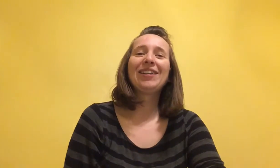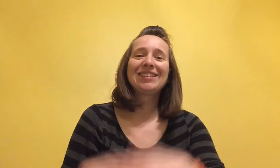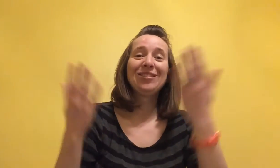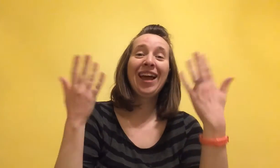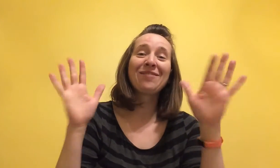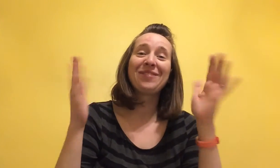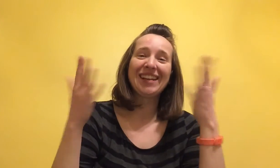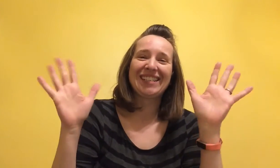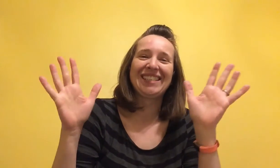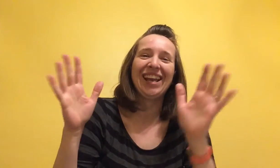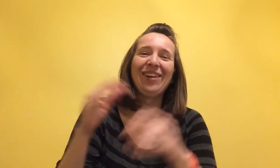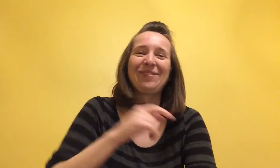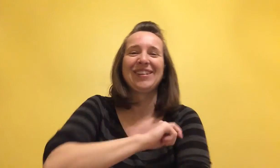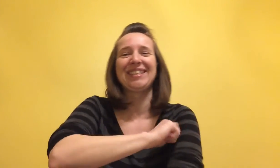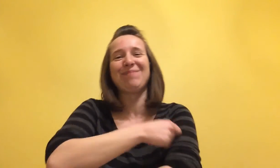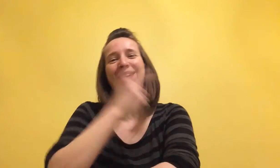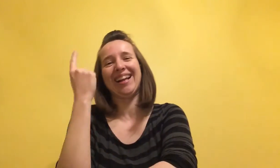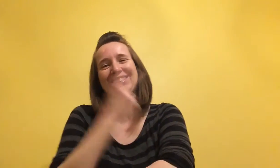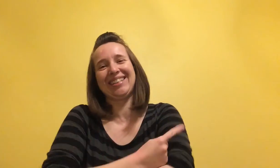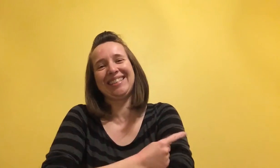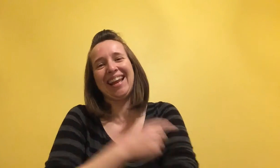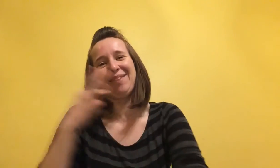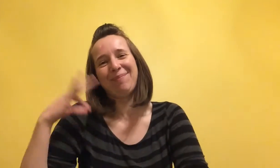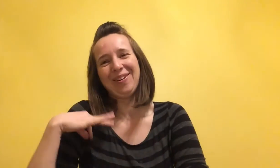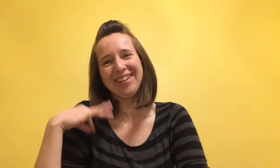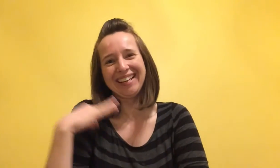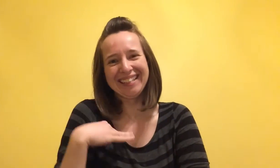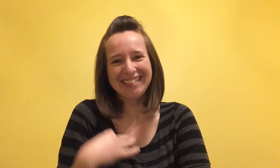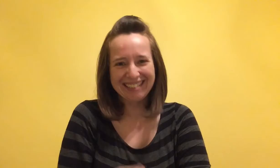So that finishes up for St. Patrick's Day bonus.